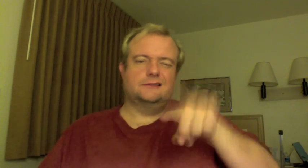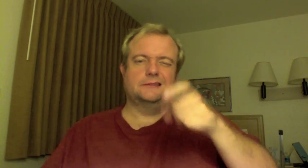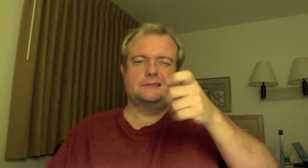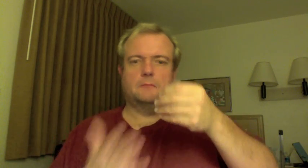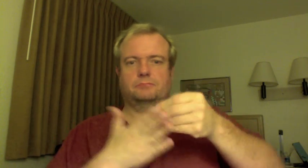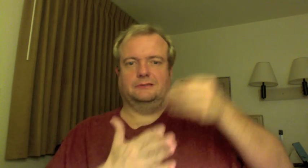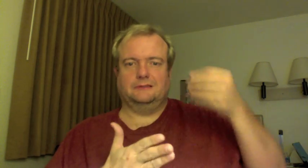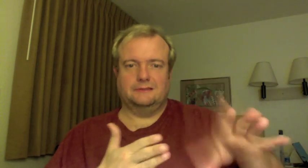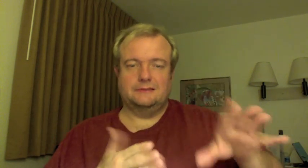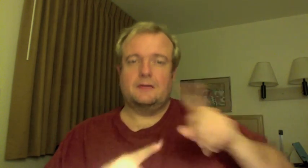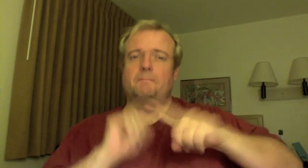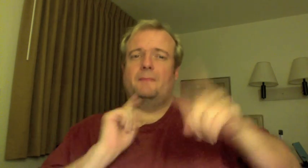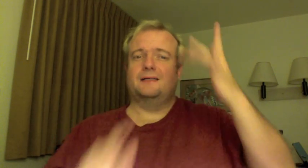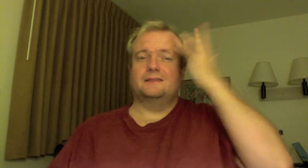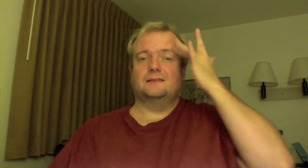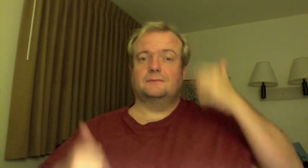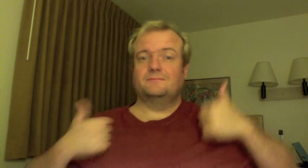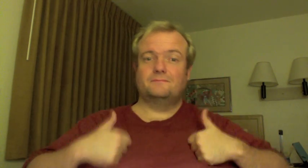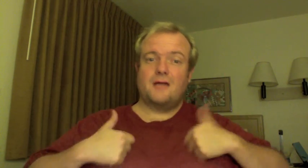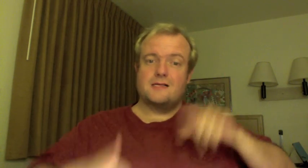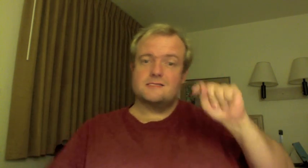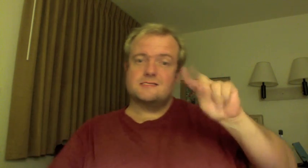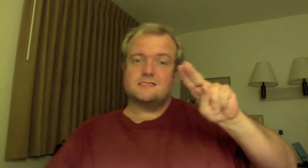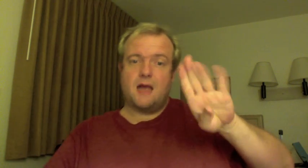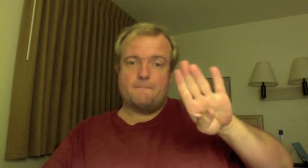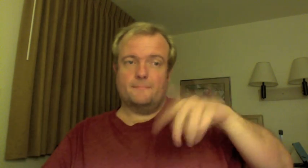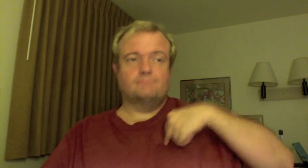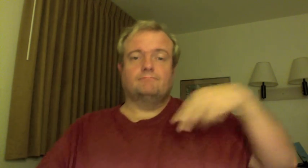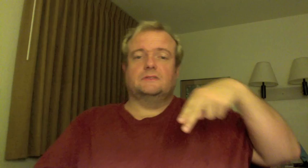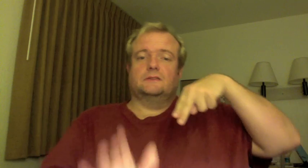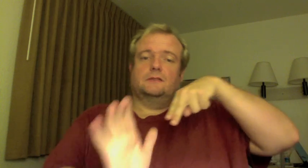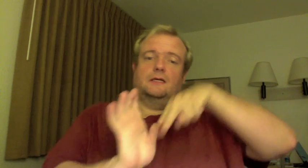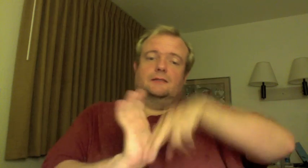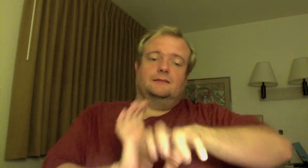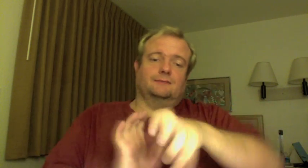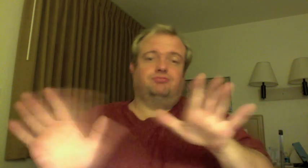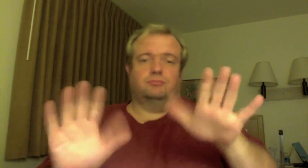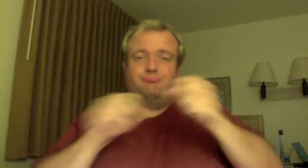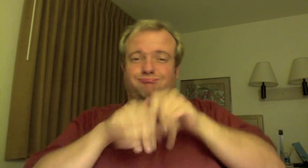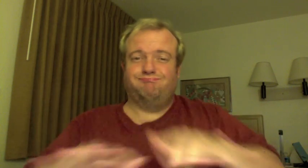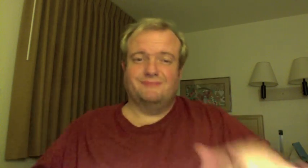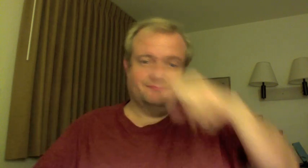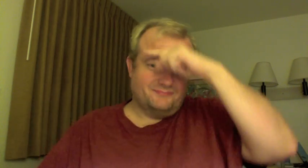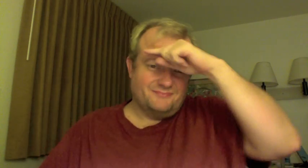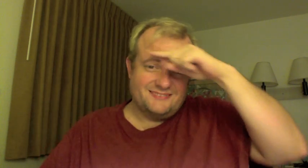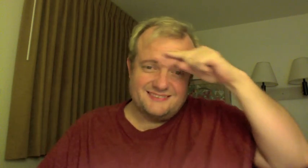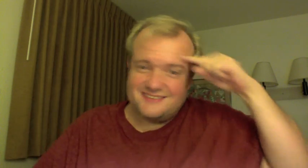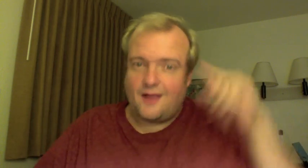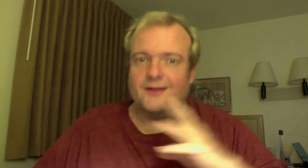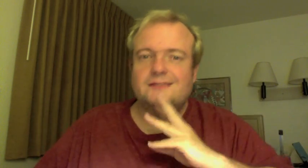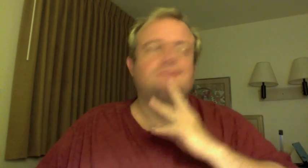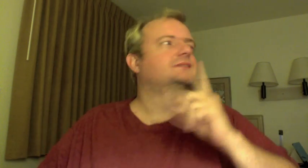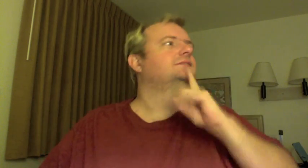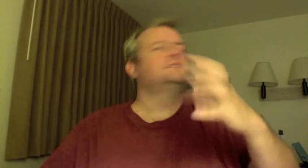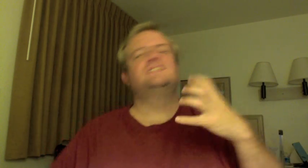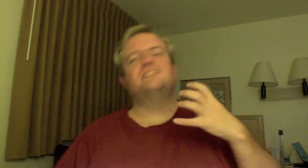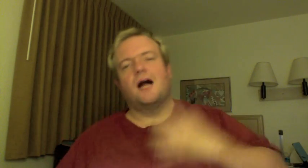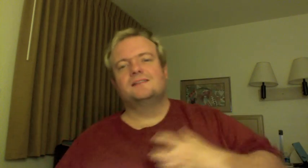strikes. On May 23, 2004, at Paris's Charles de Gaulle Airport,